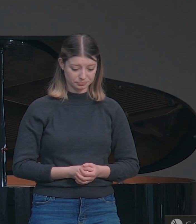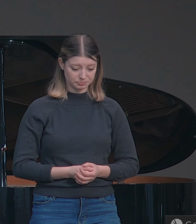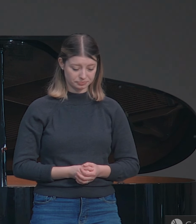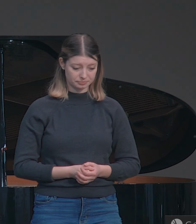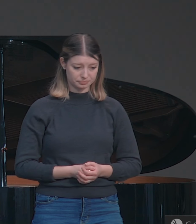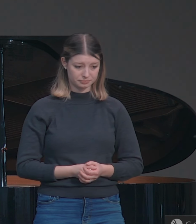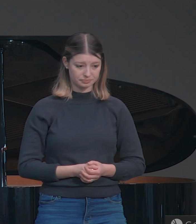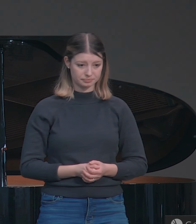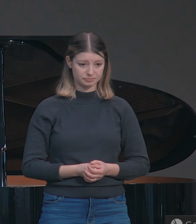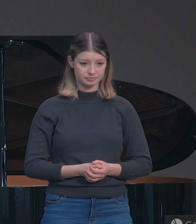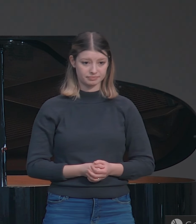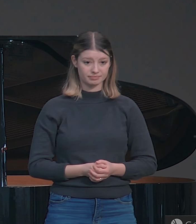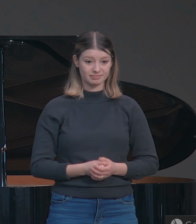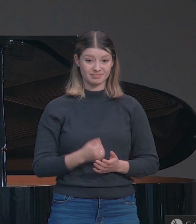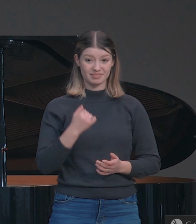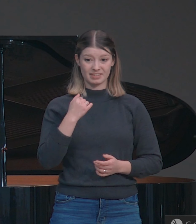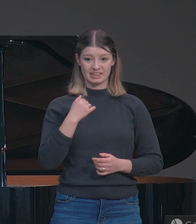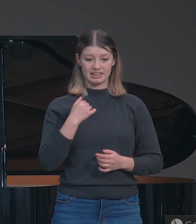Spiritual indifference